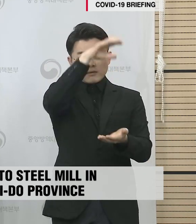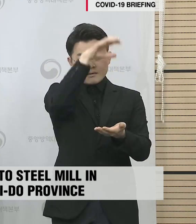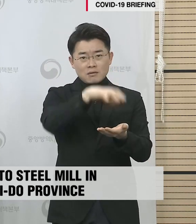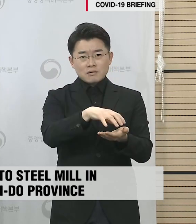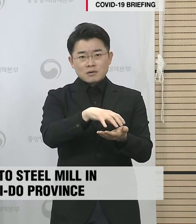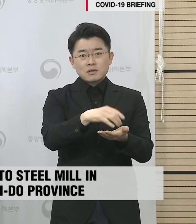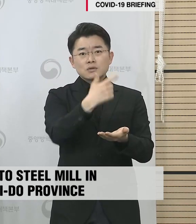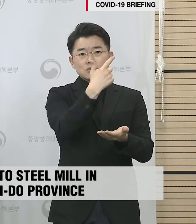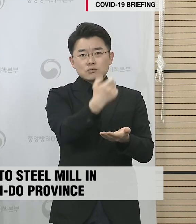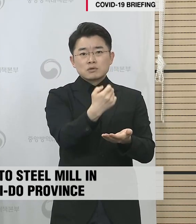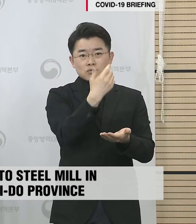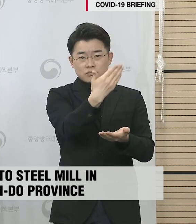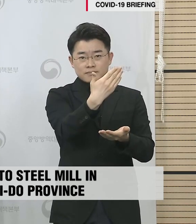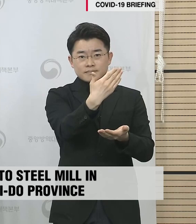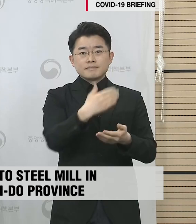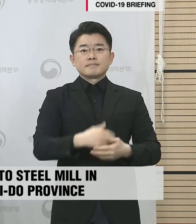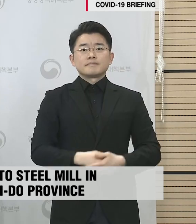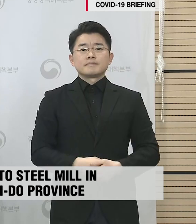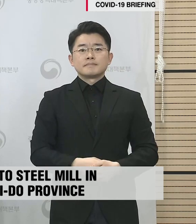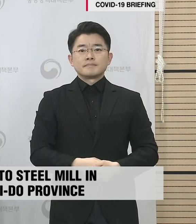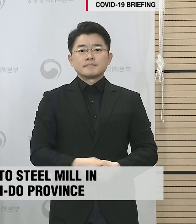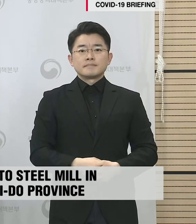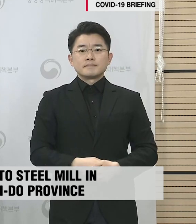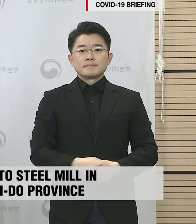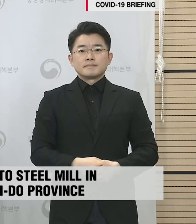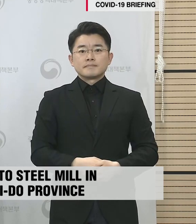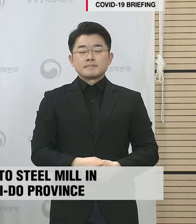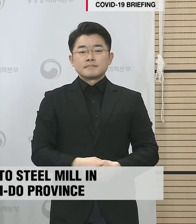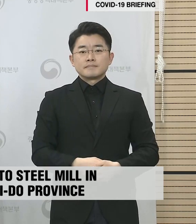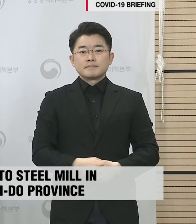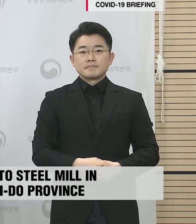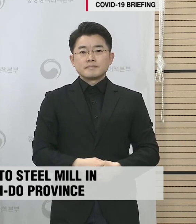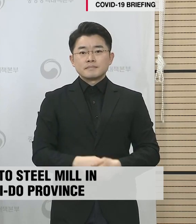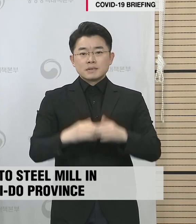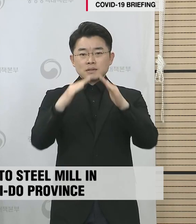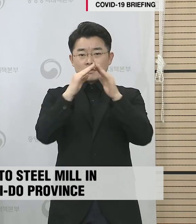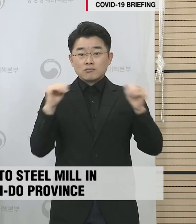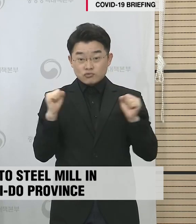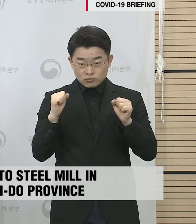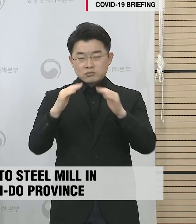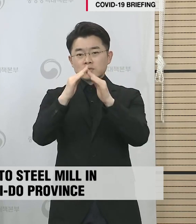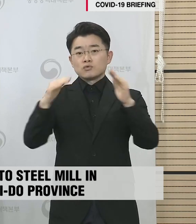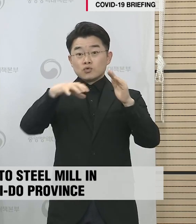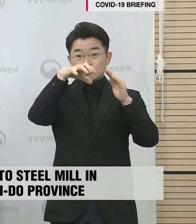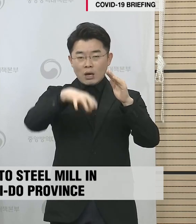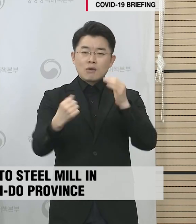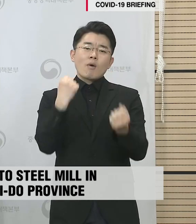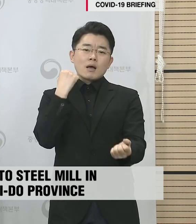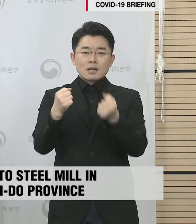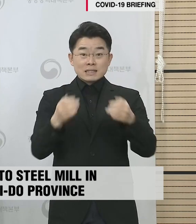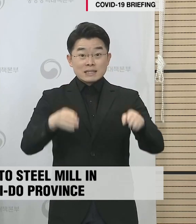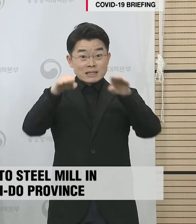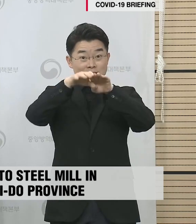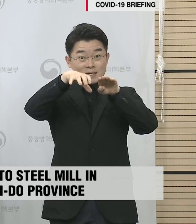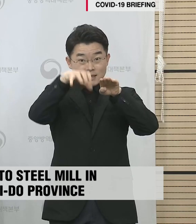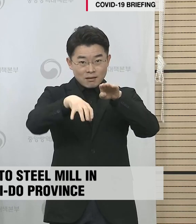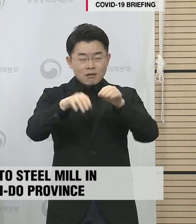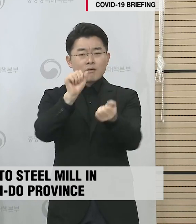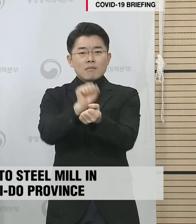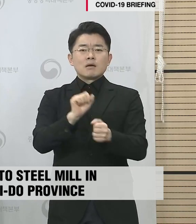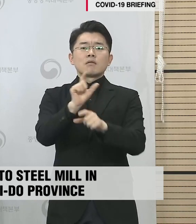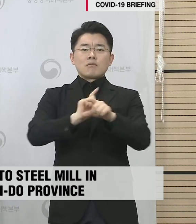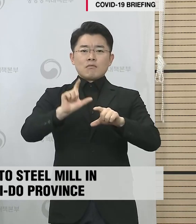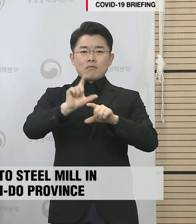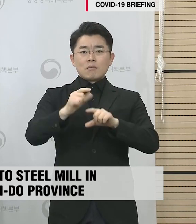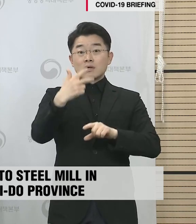cases being confirmed, and in total, we have 69 cases being confirmed to date. And in Jeonbuk, we